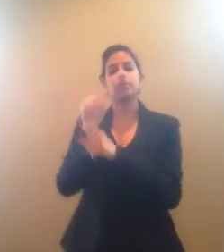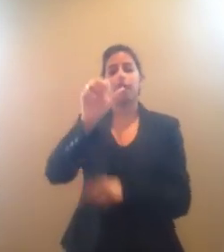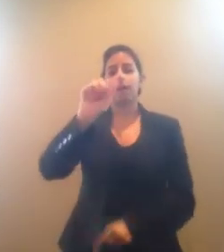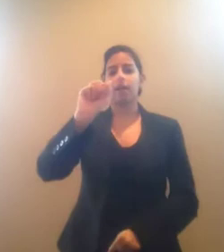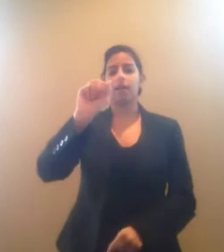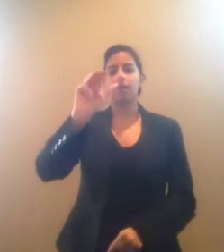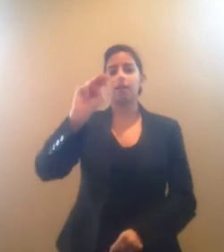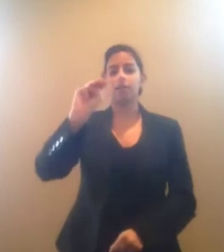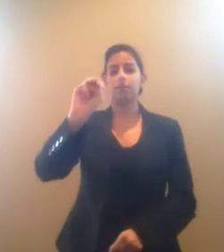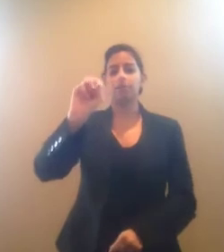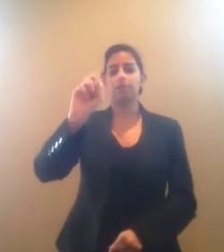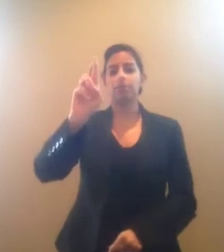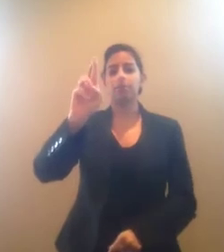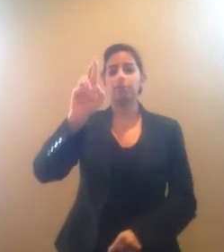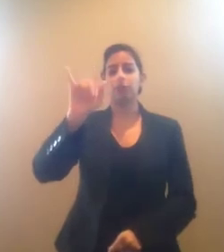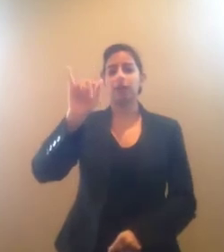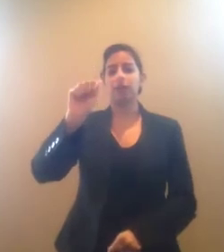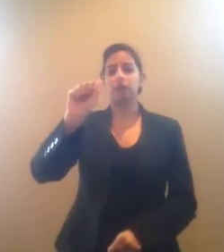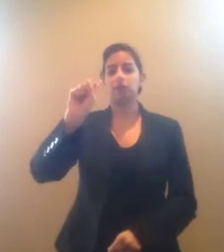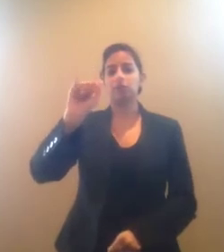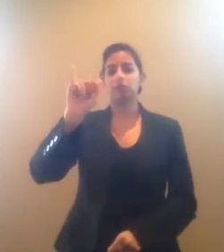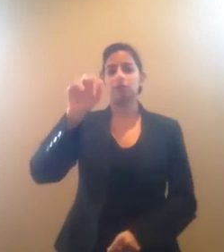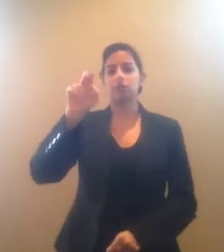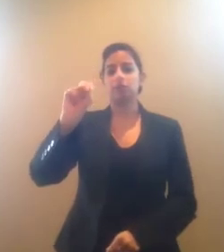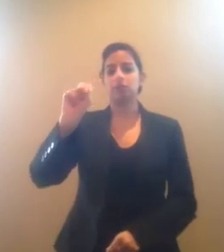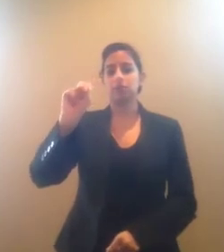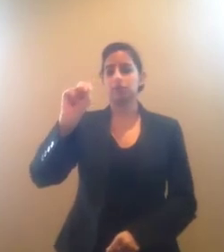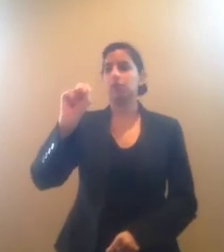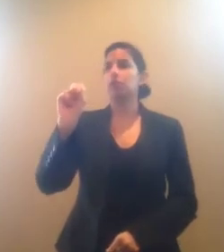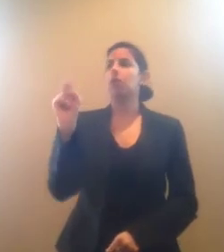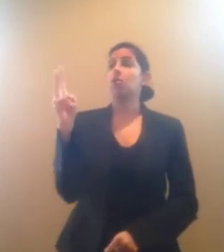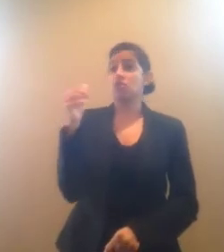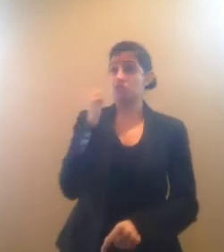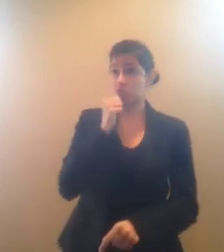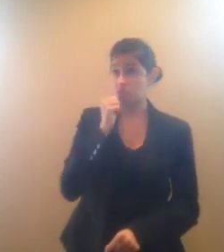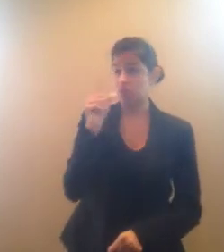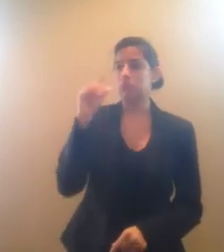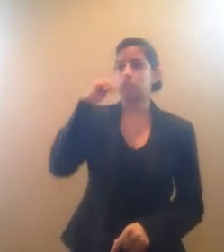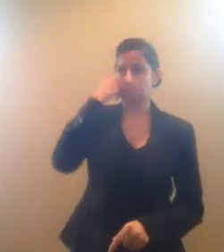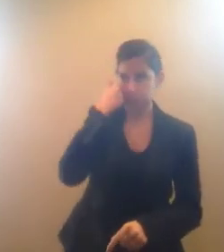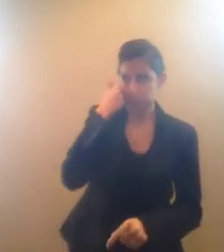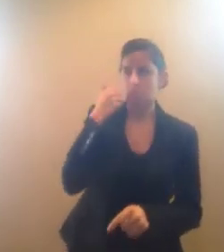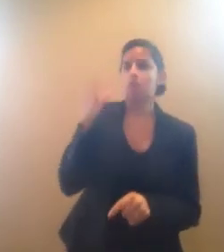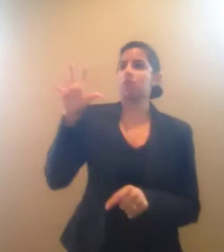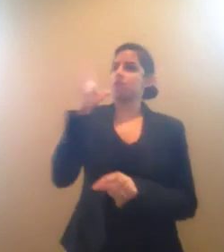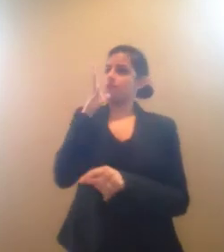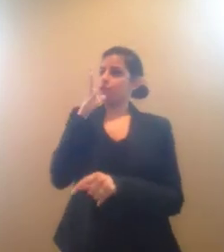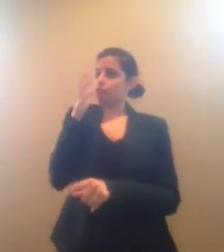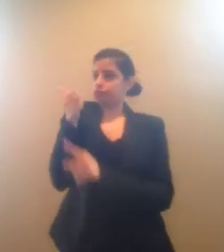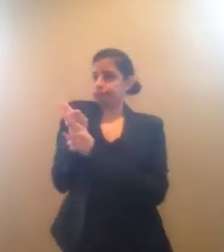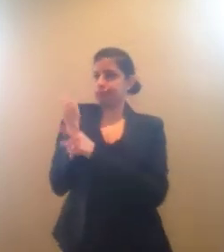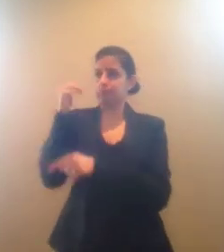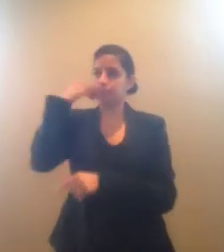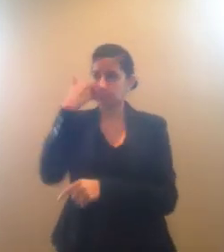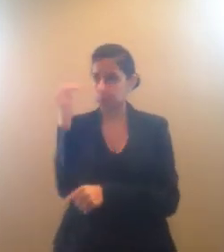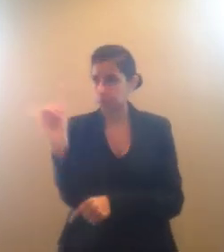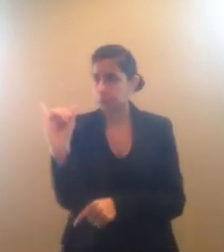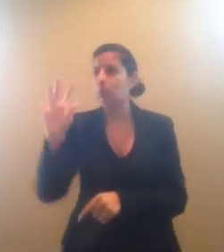been a prostitute, and she was a prostitute, and a boy who'd been in and out of jail. And I said to them, look, there's a little girl who has a